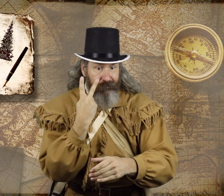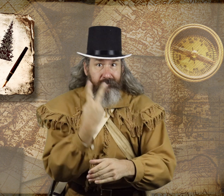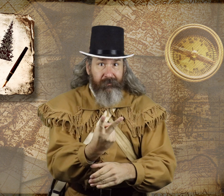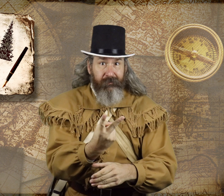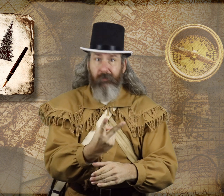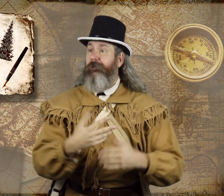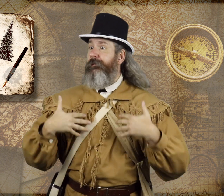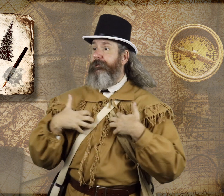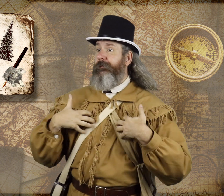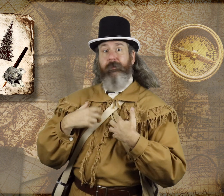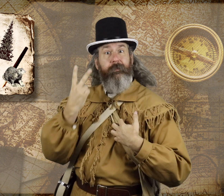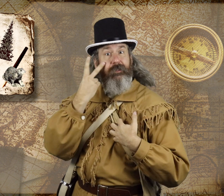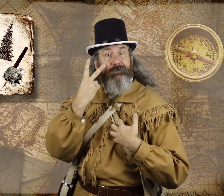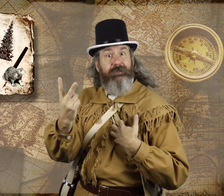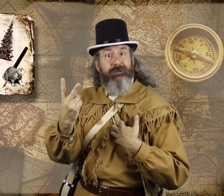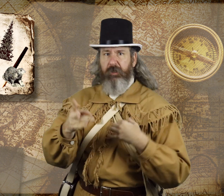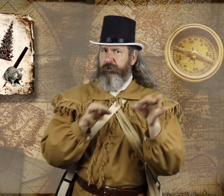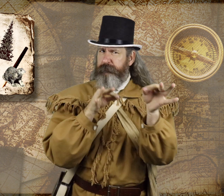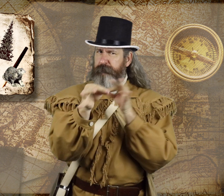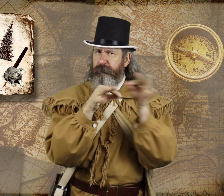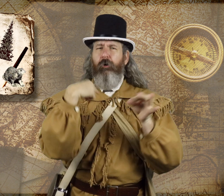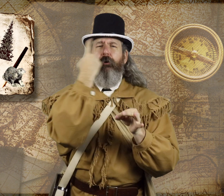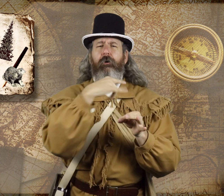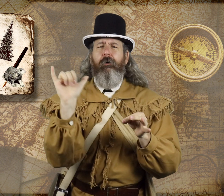They described the plants and animals they saw.